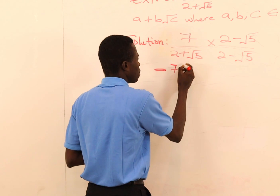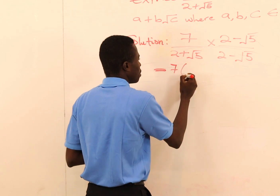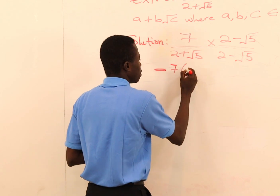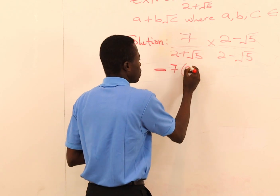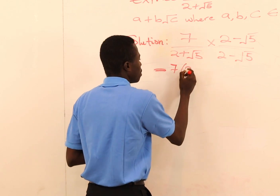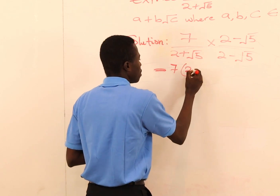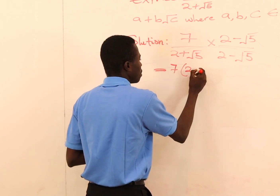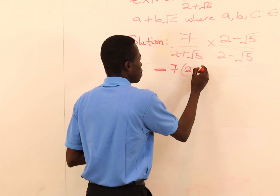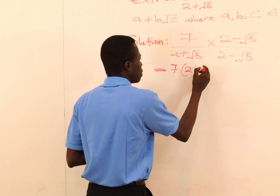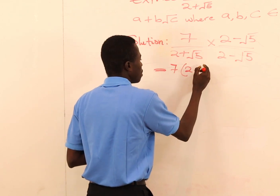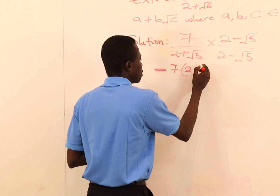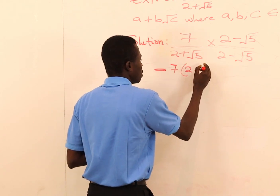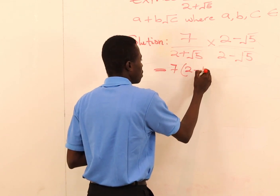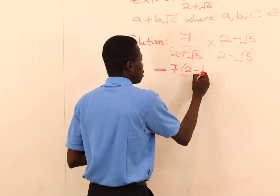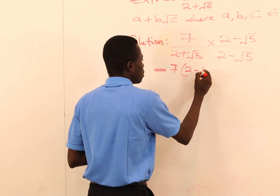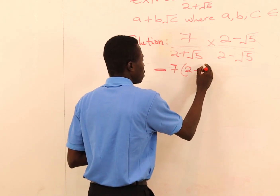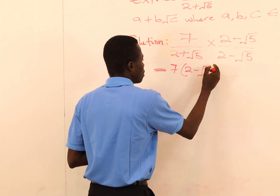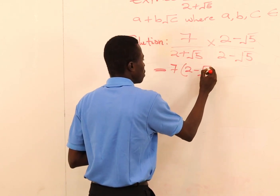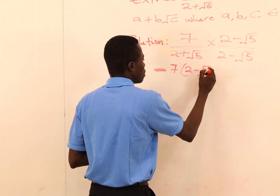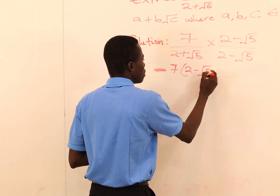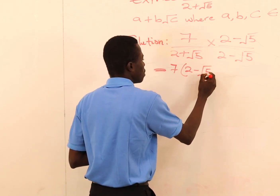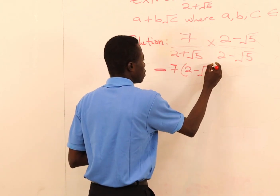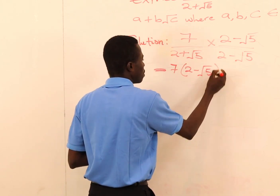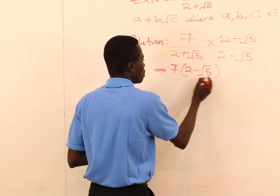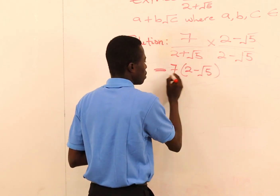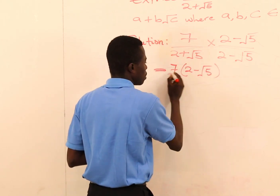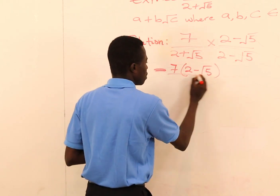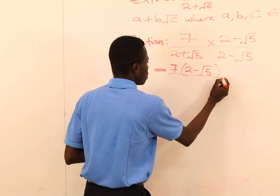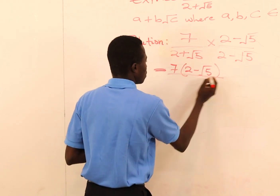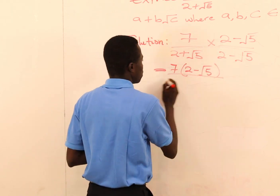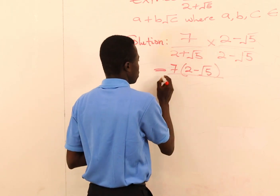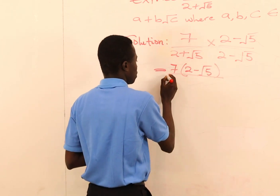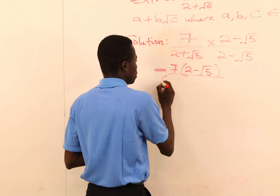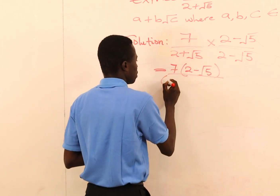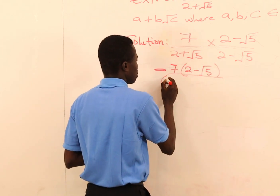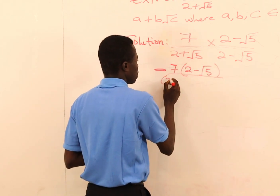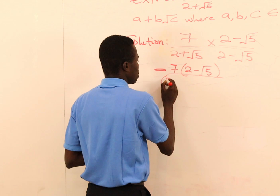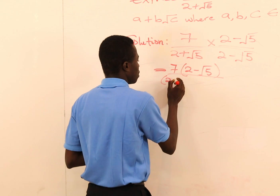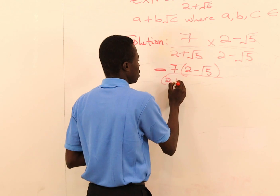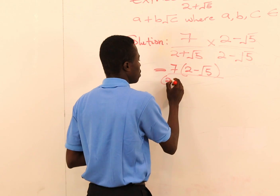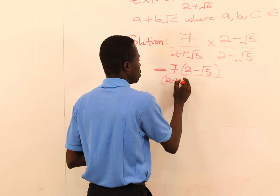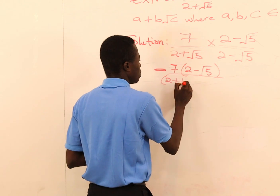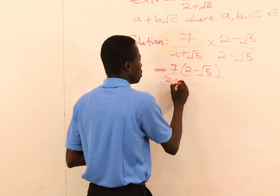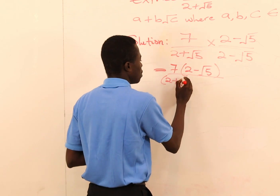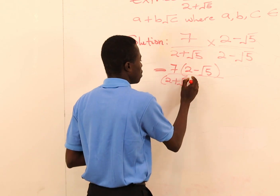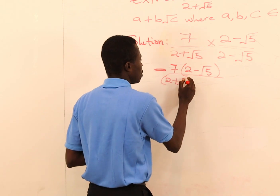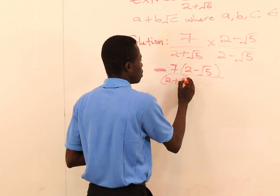that. So we are going to have 7 multiplying 2 minus square root of 5 divided